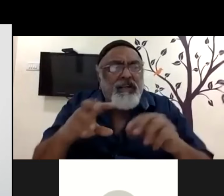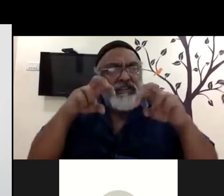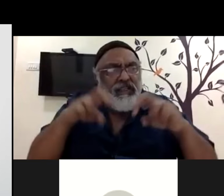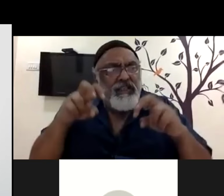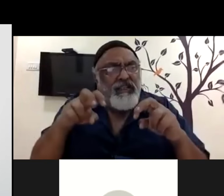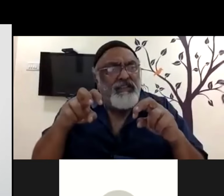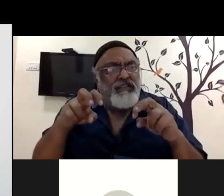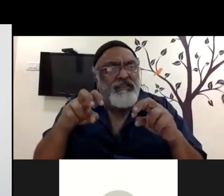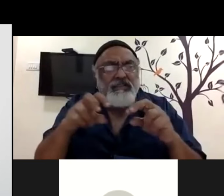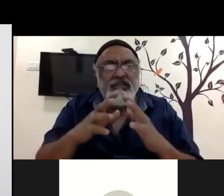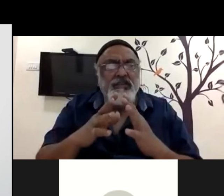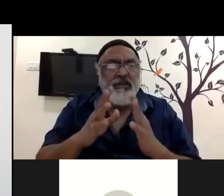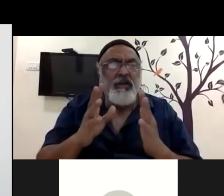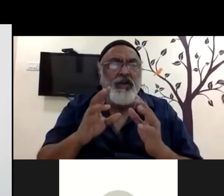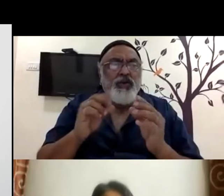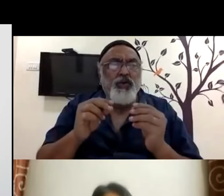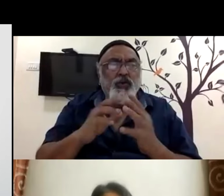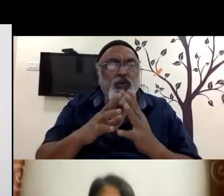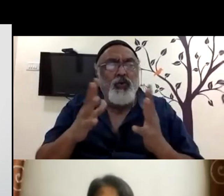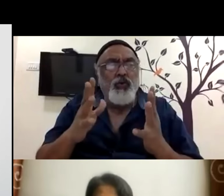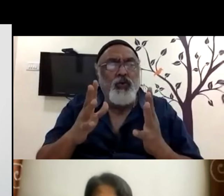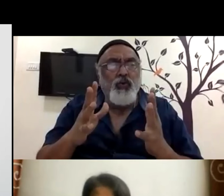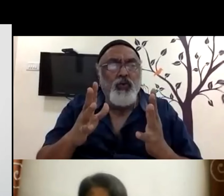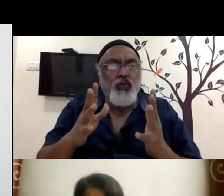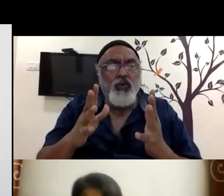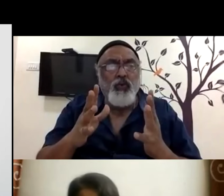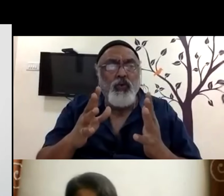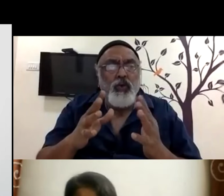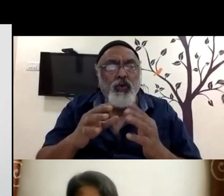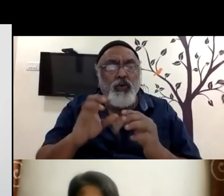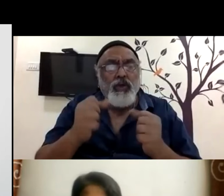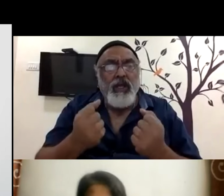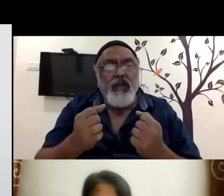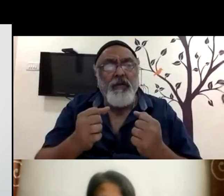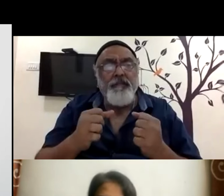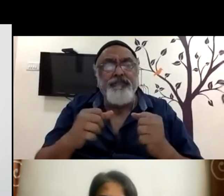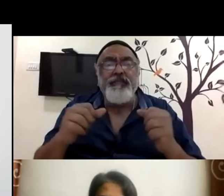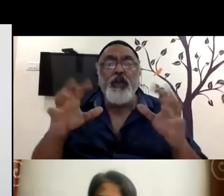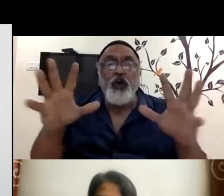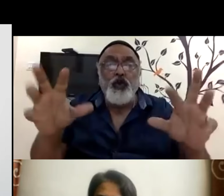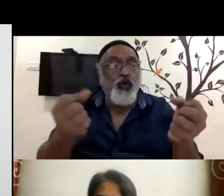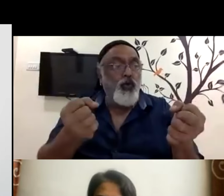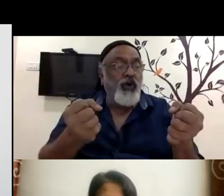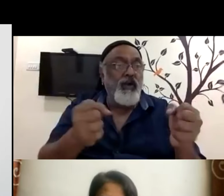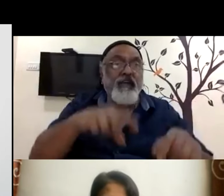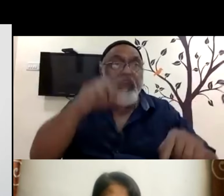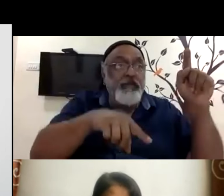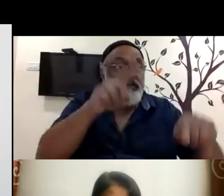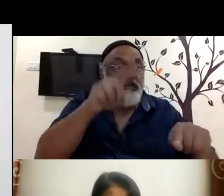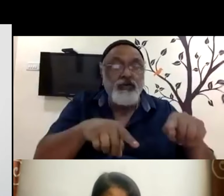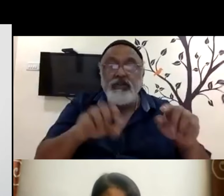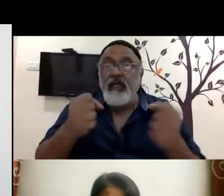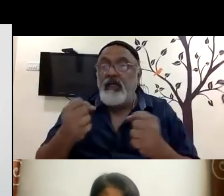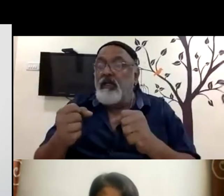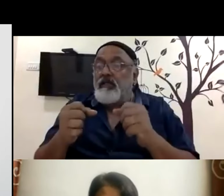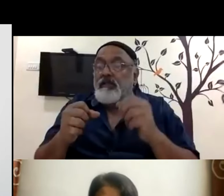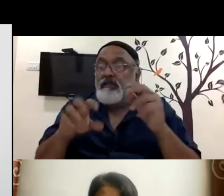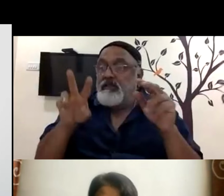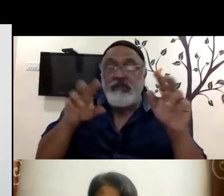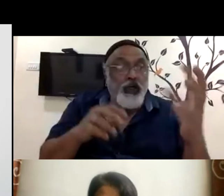an experimental research would be a research where you can control the variables, you can control certain variables and study the other variables.